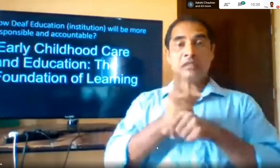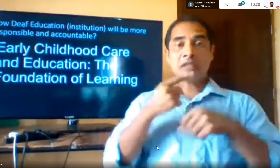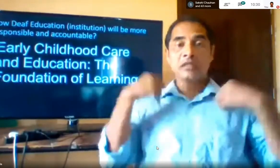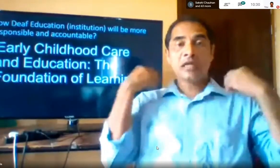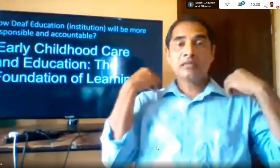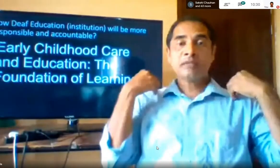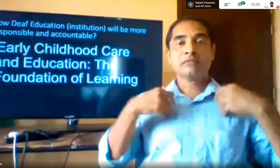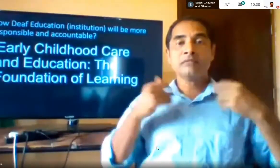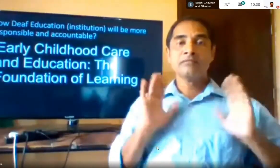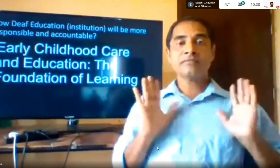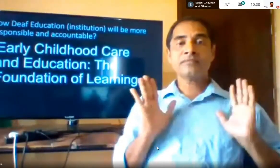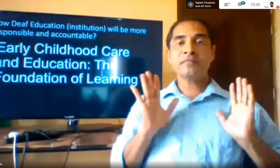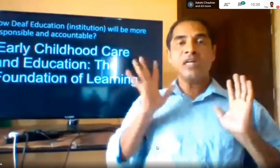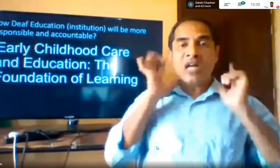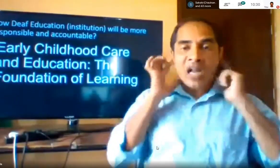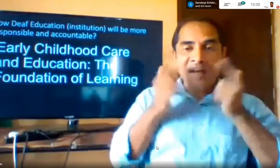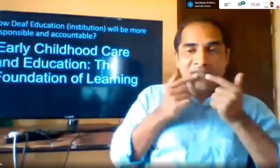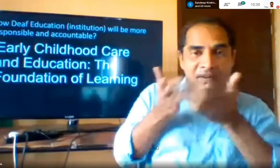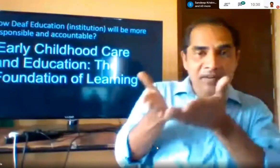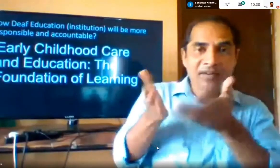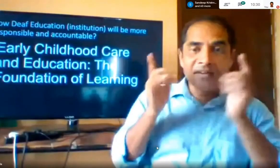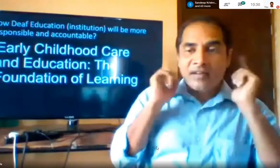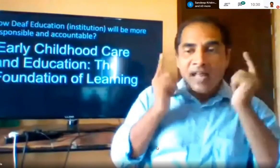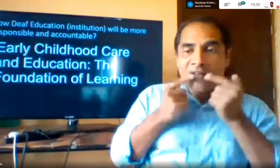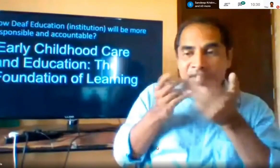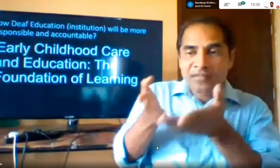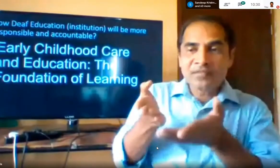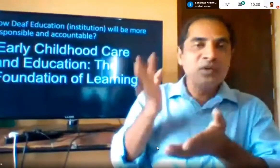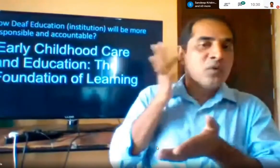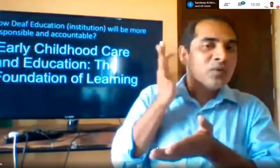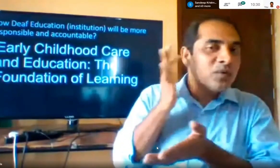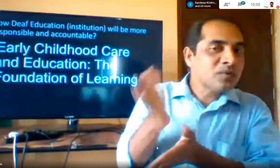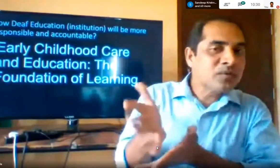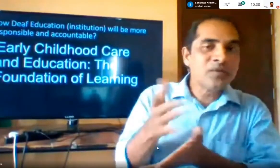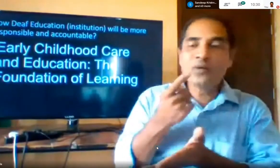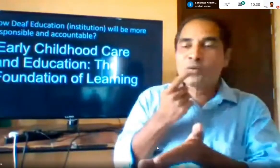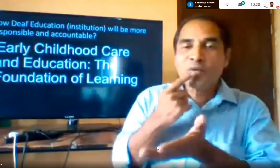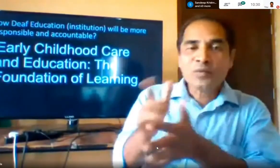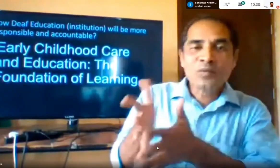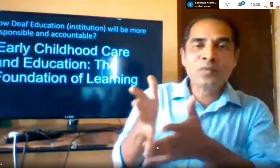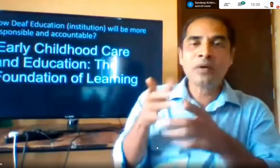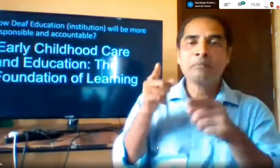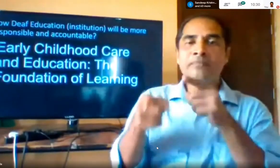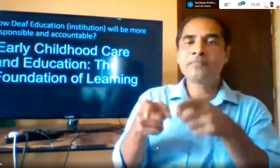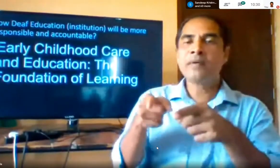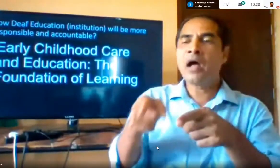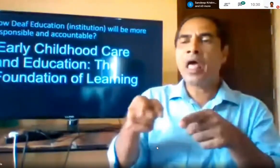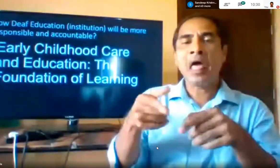So the teacher will be telling, yes, I did my responsibility. I have taught them. They are deaf, they can't hear, they can't